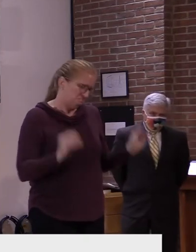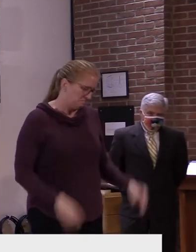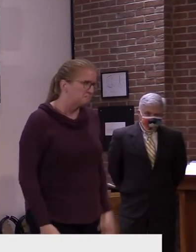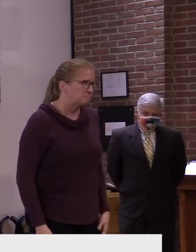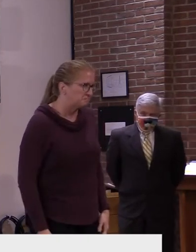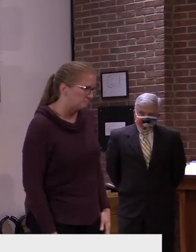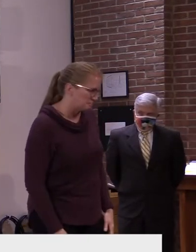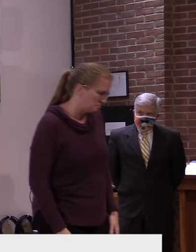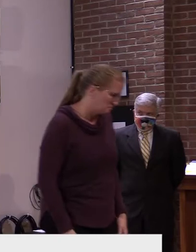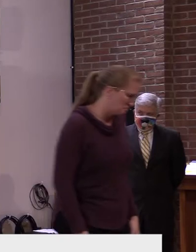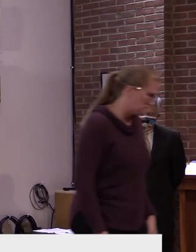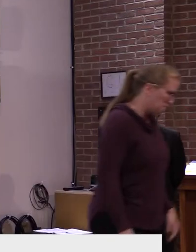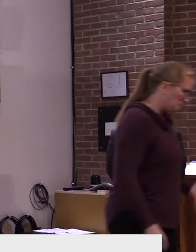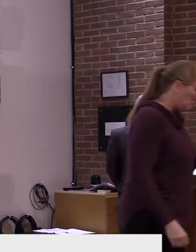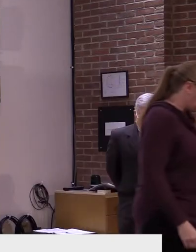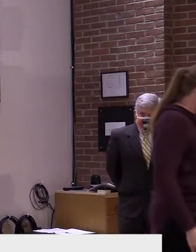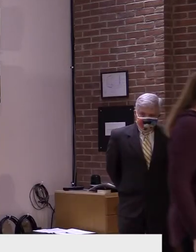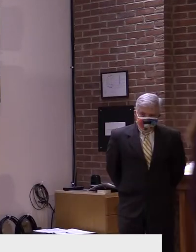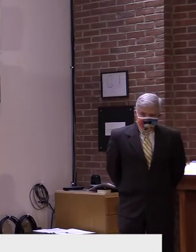Great, thank you very much.